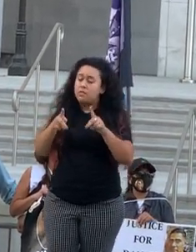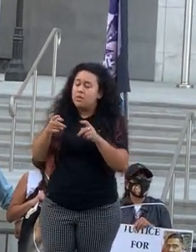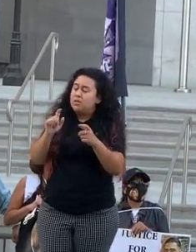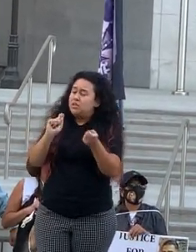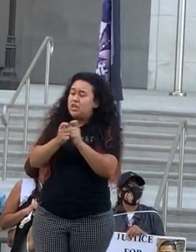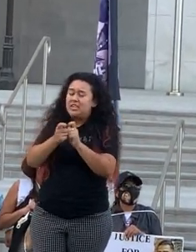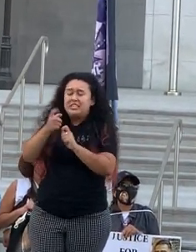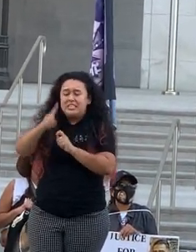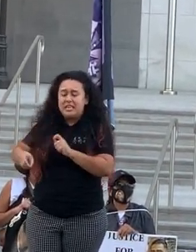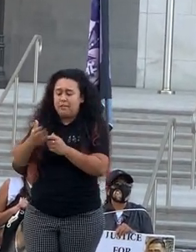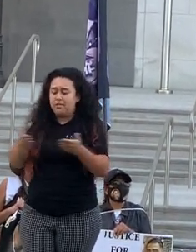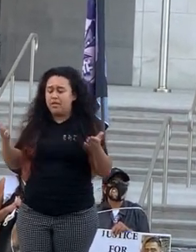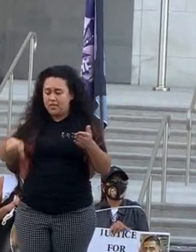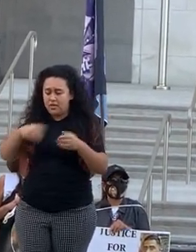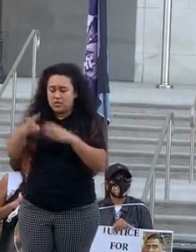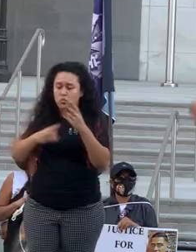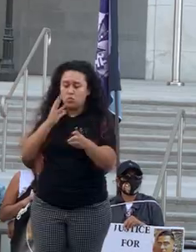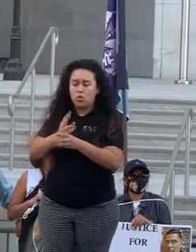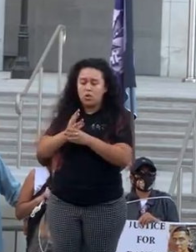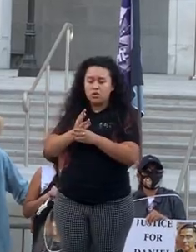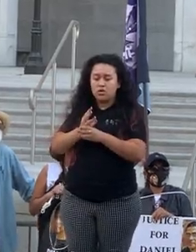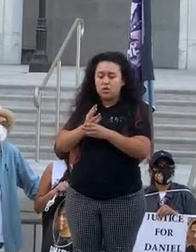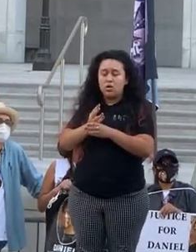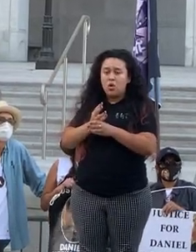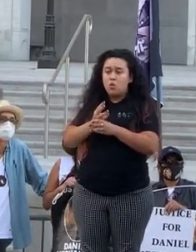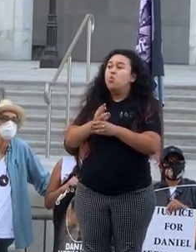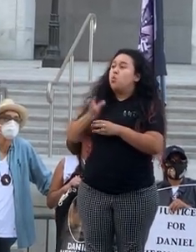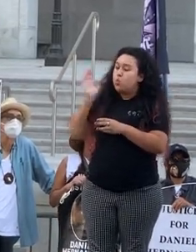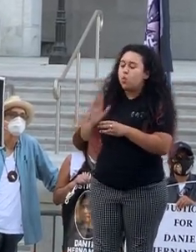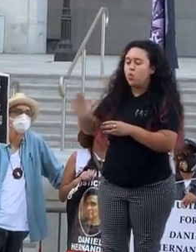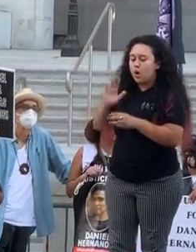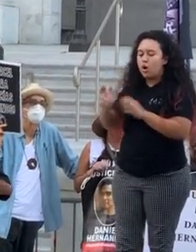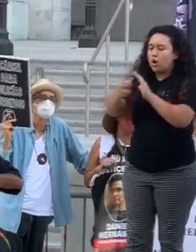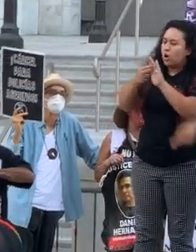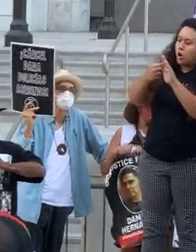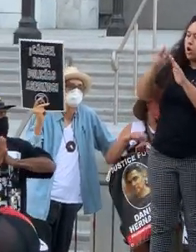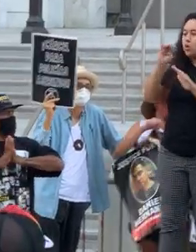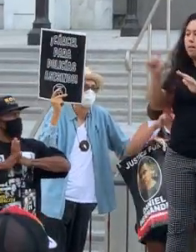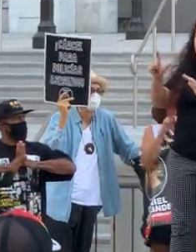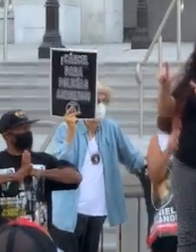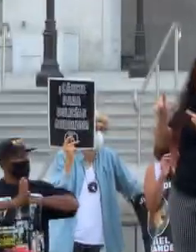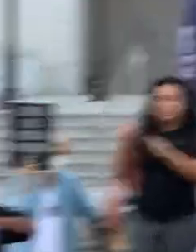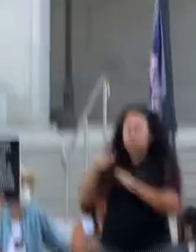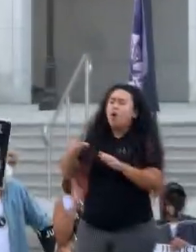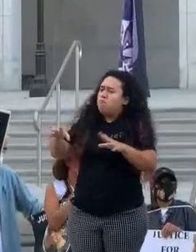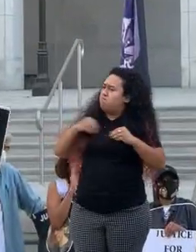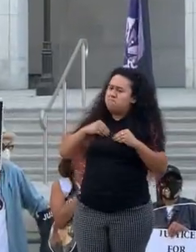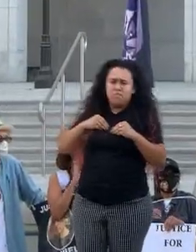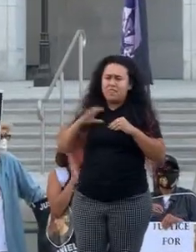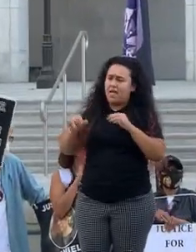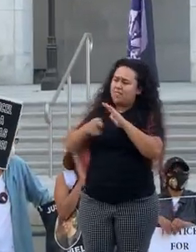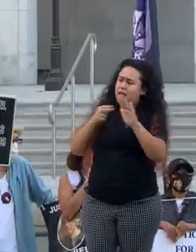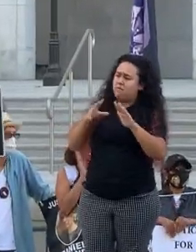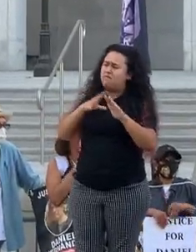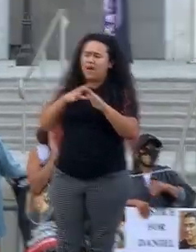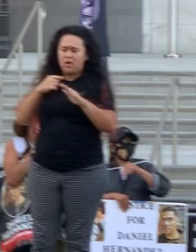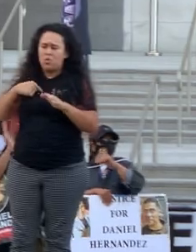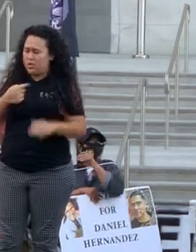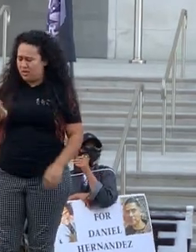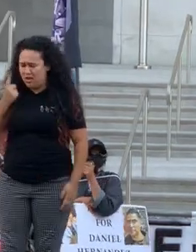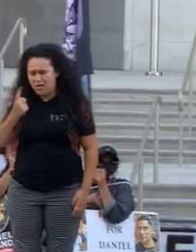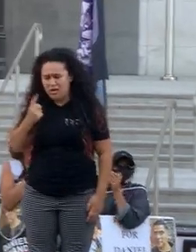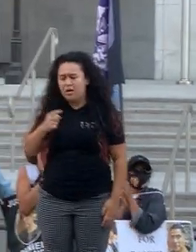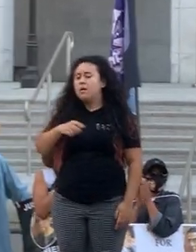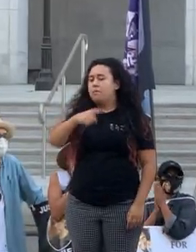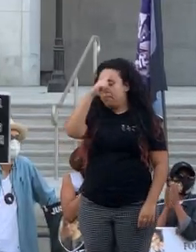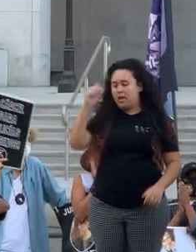in this world, historically and today, were criminals according to the status quo. So let us be that thing. Black